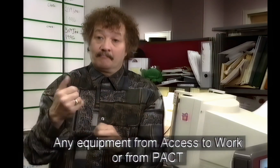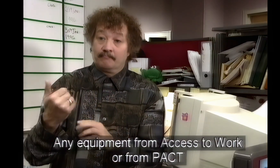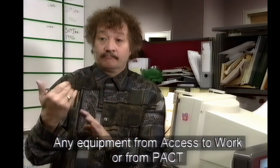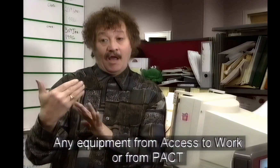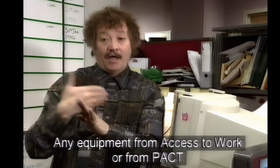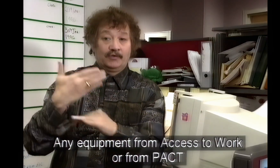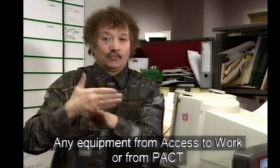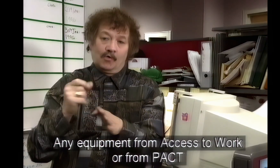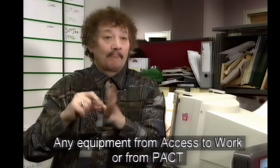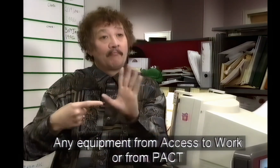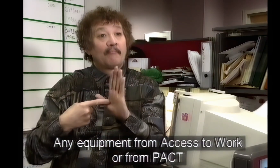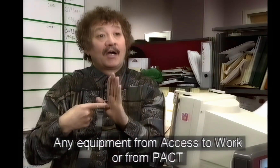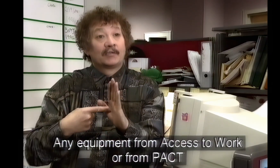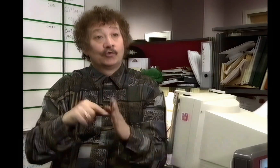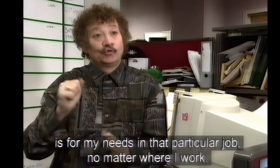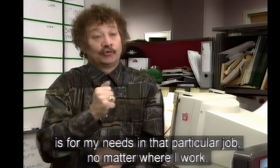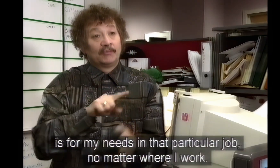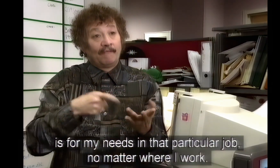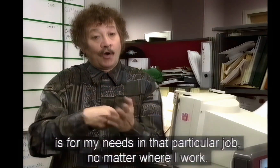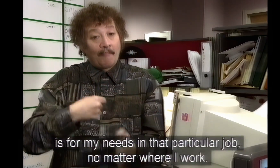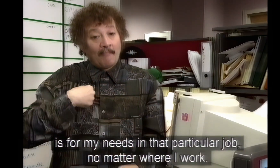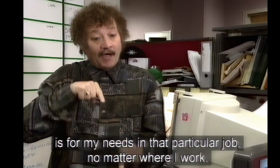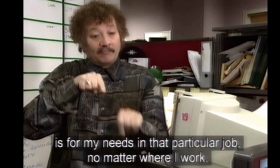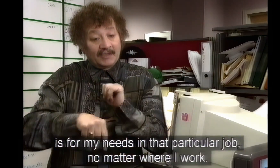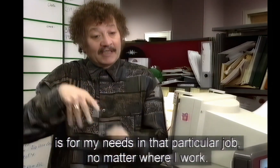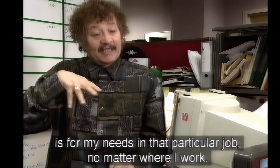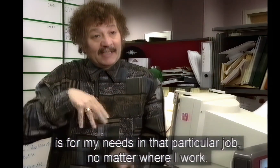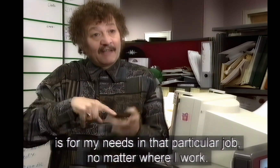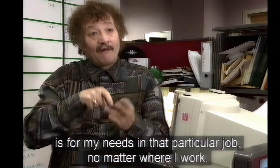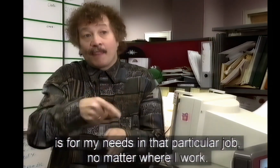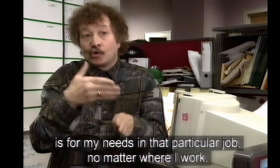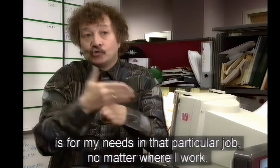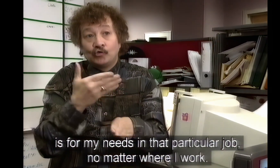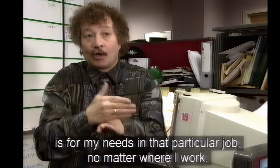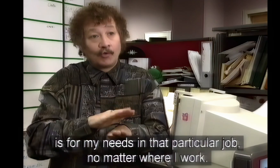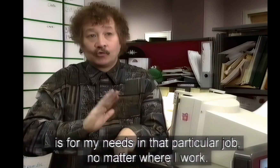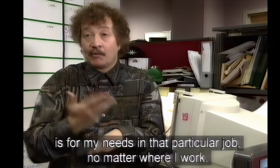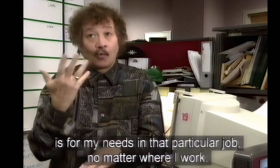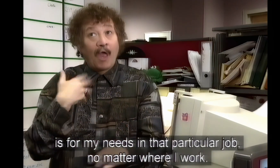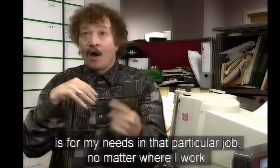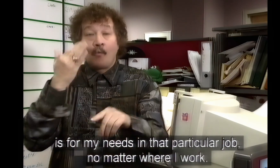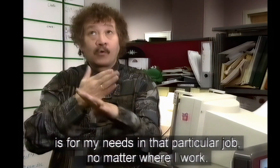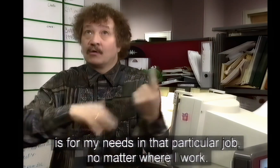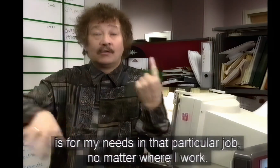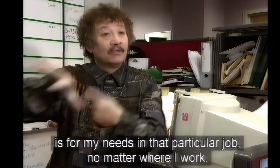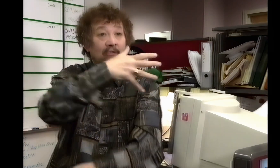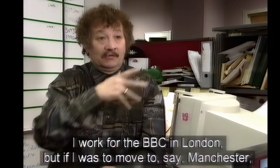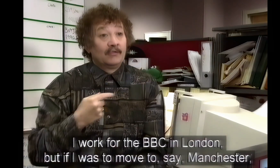Any equipment from Access to Work or from PACT is for my needs in that particular job, no matter where I